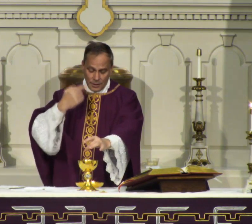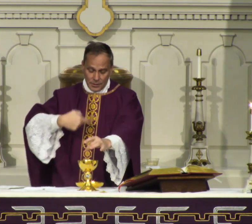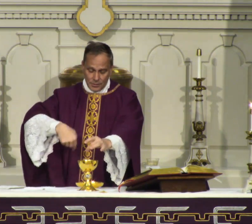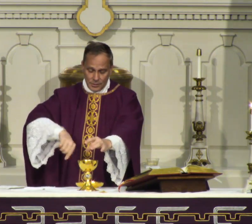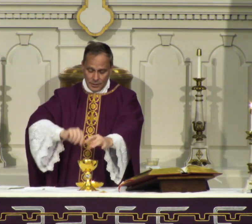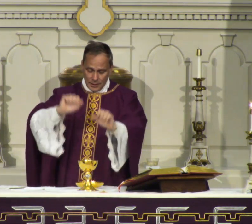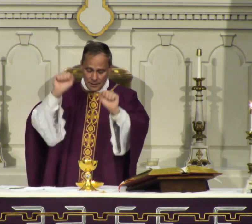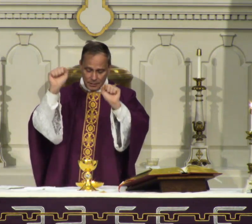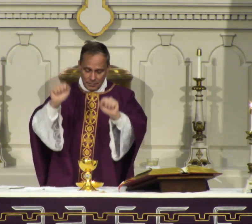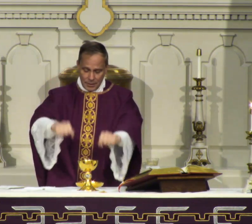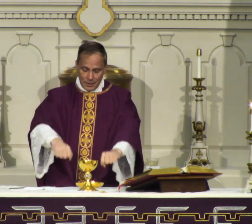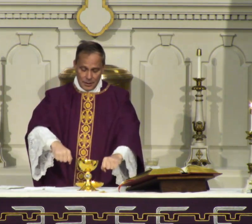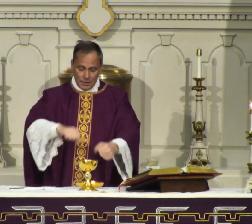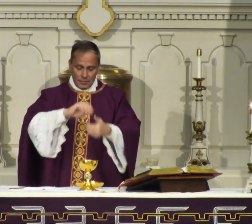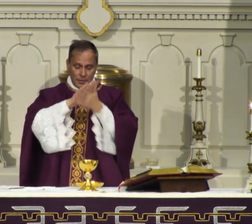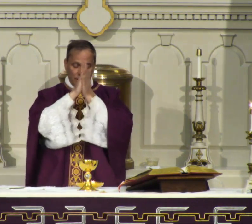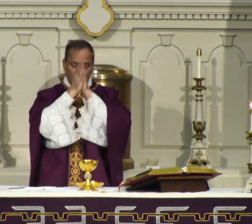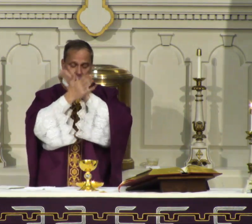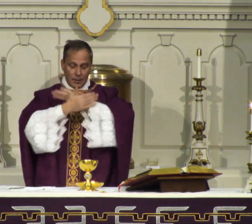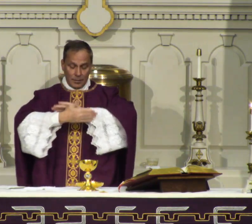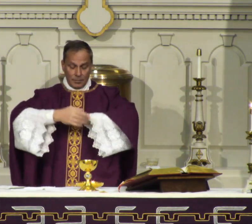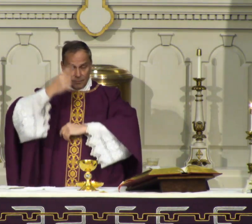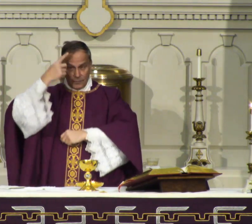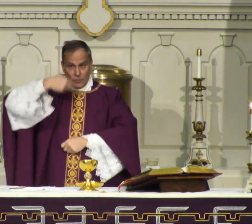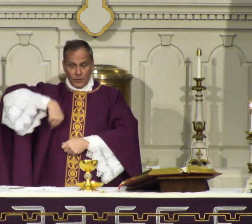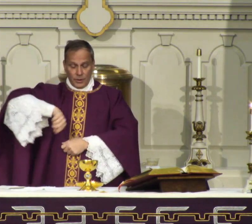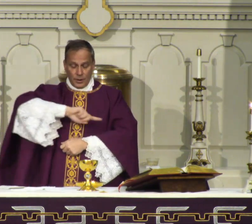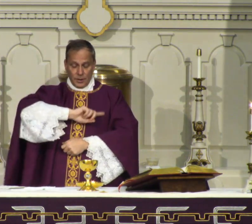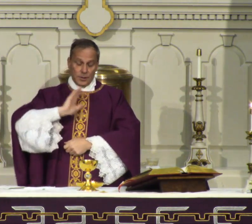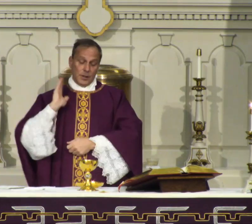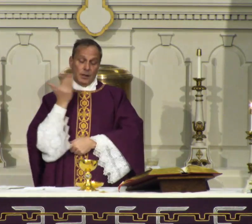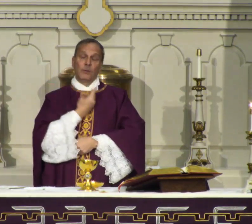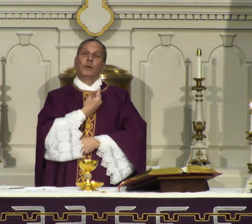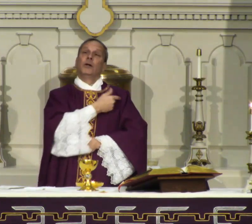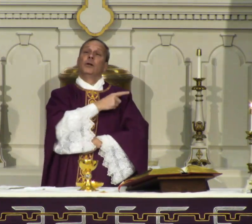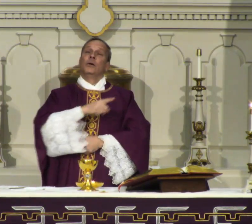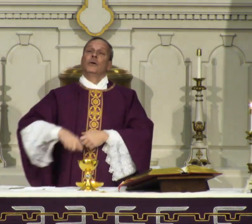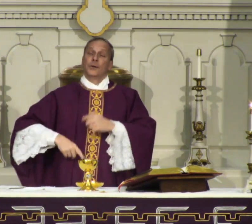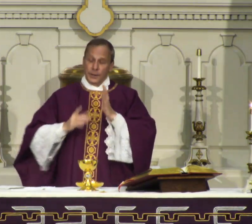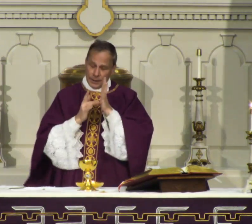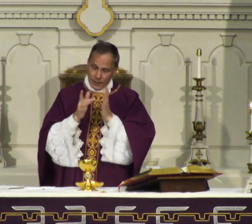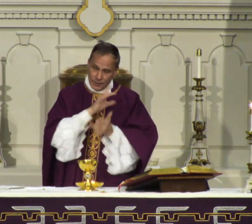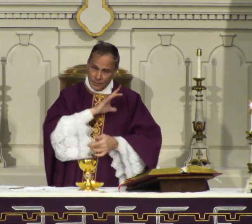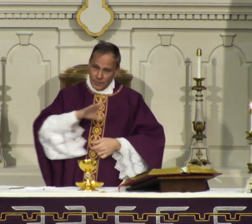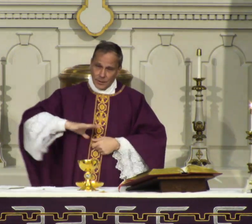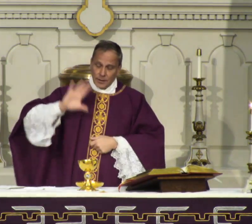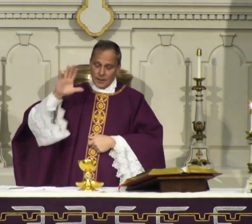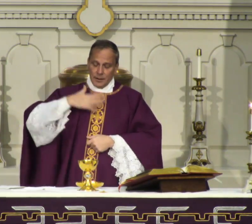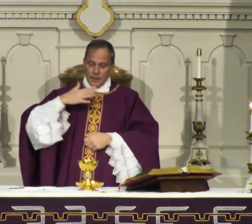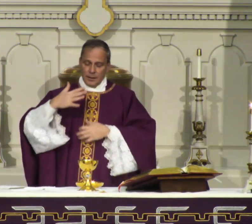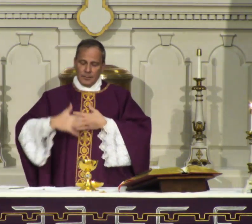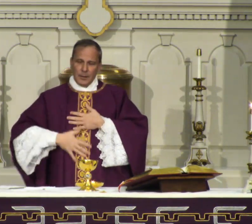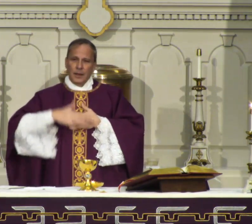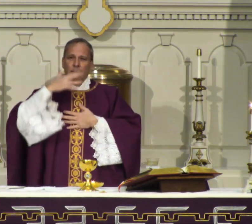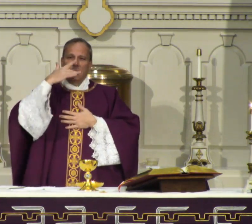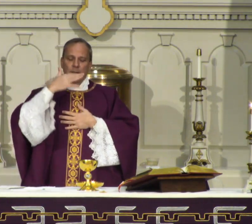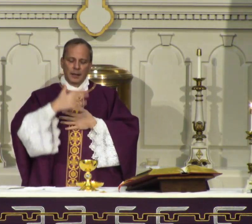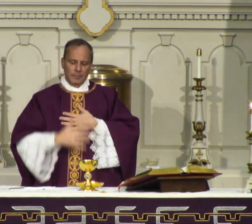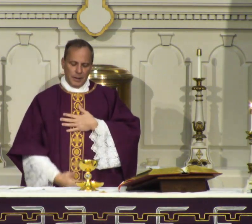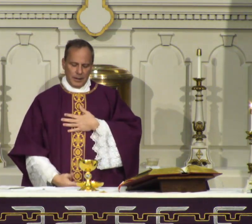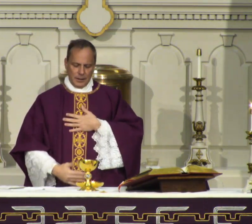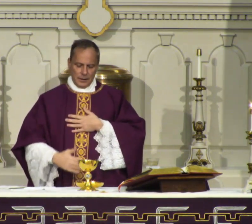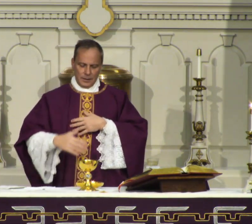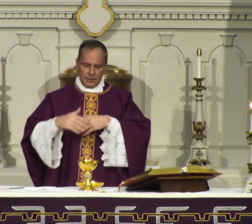dewfall, so that they may become for us the body and blood of our Lord Jesus